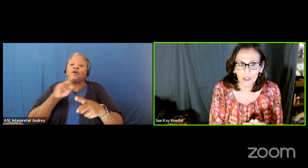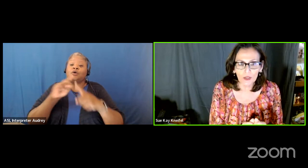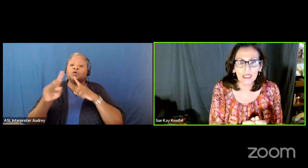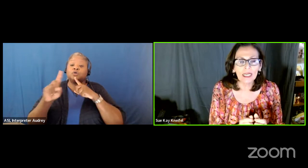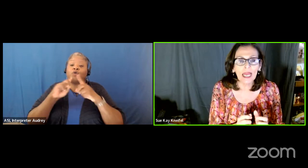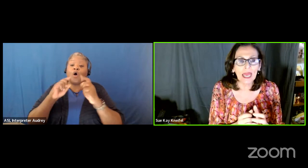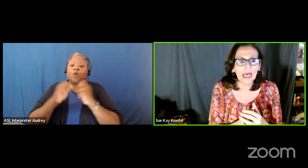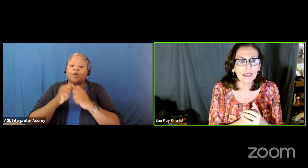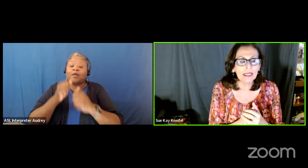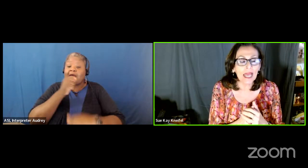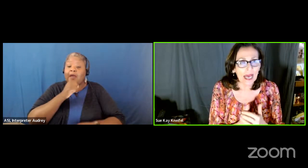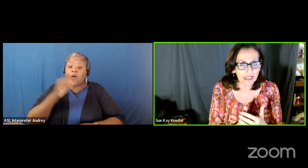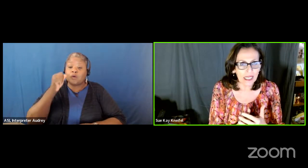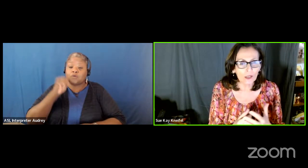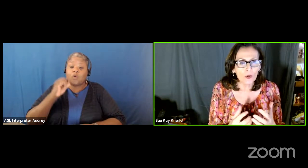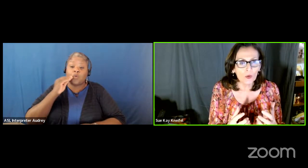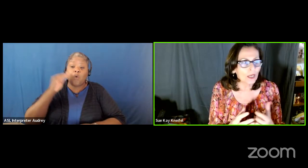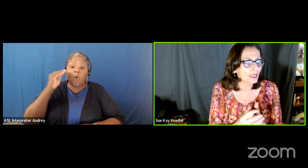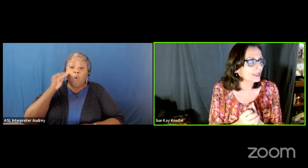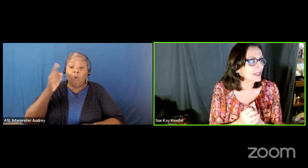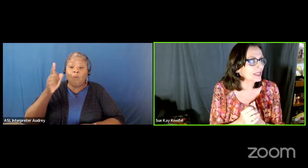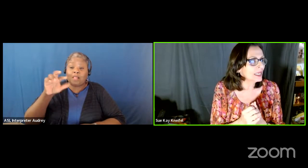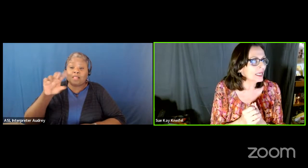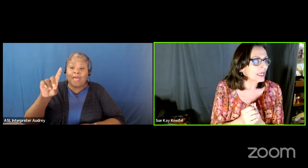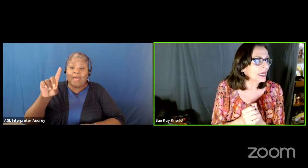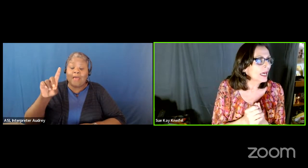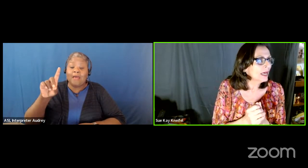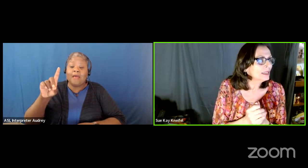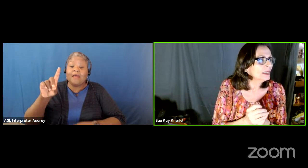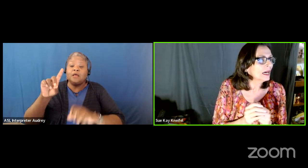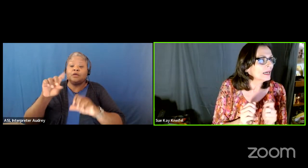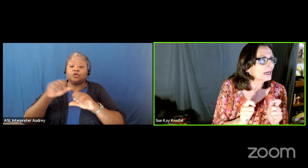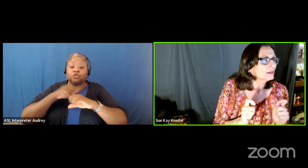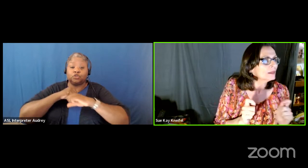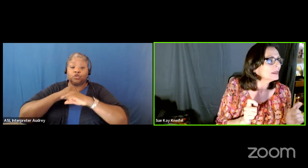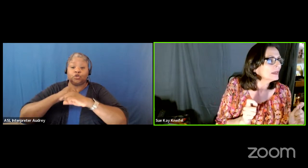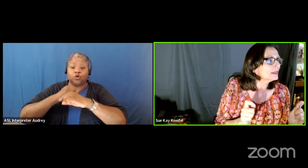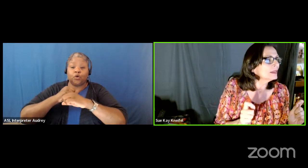Homeland Security and Asset, who is the